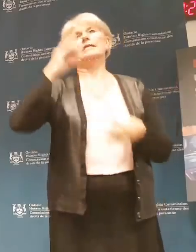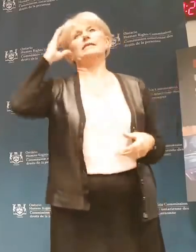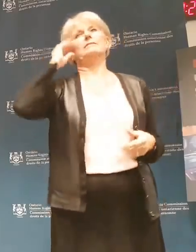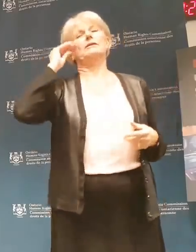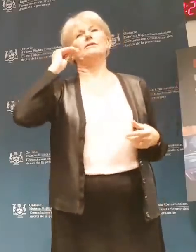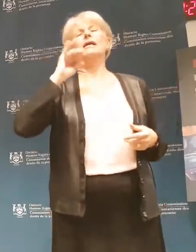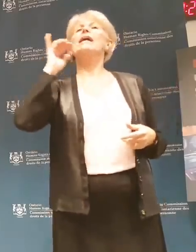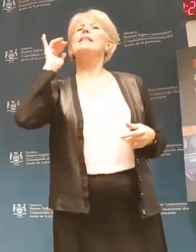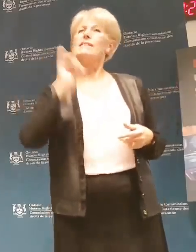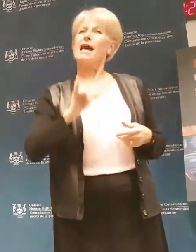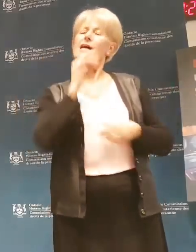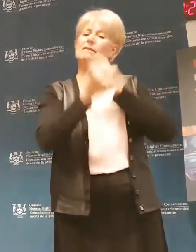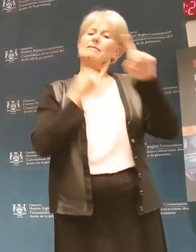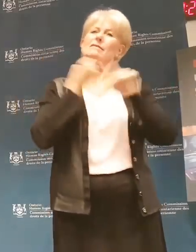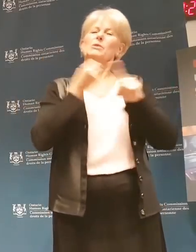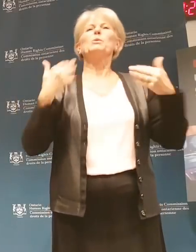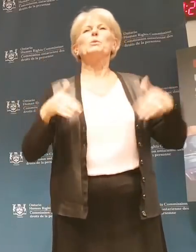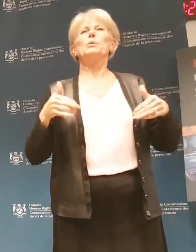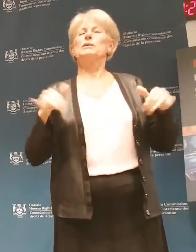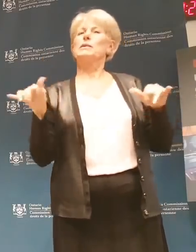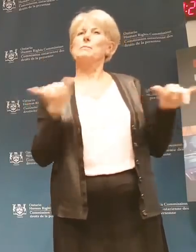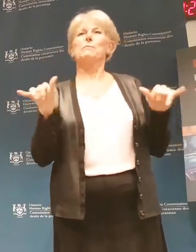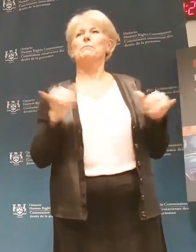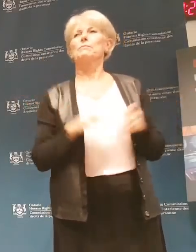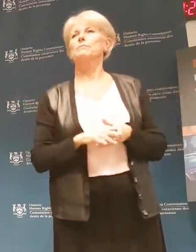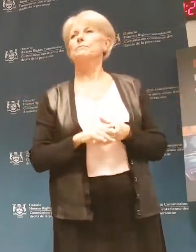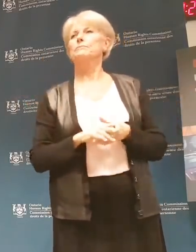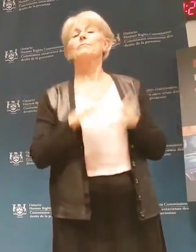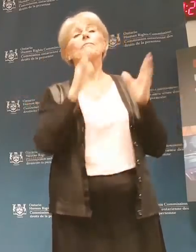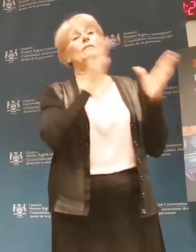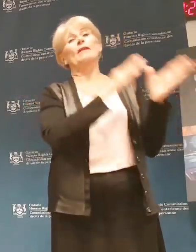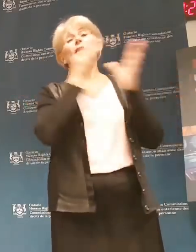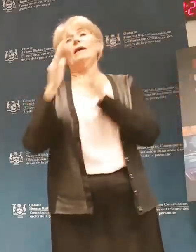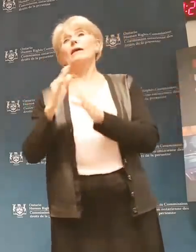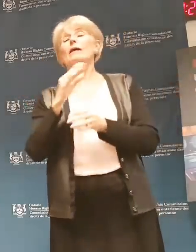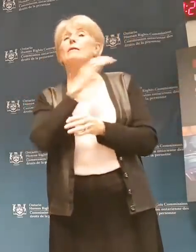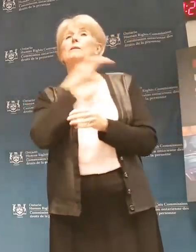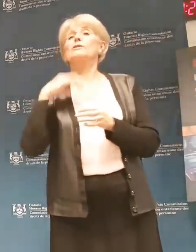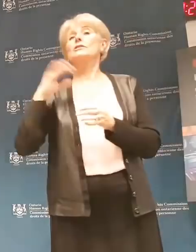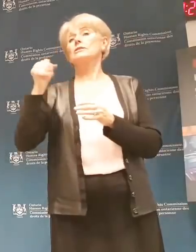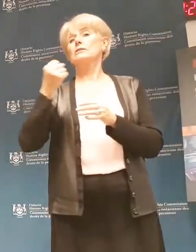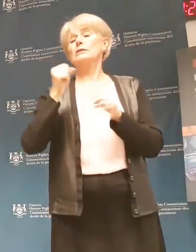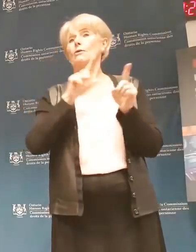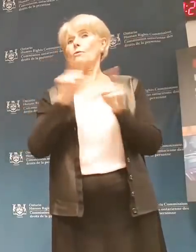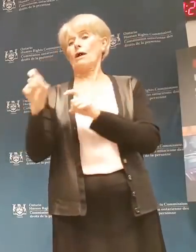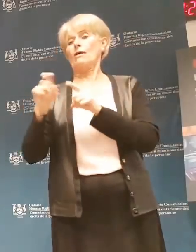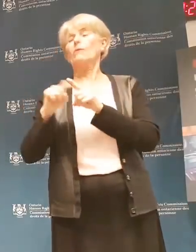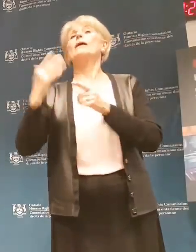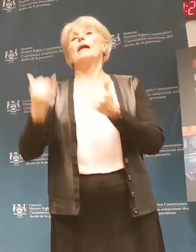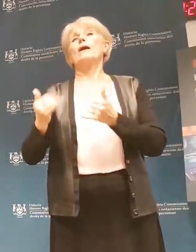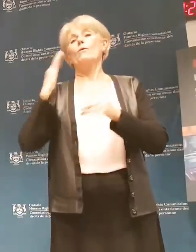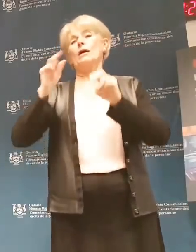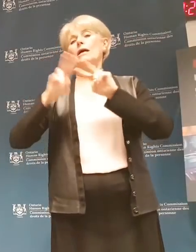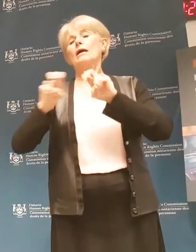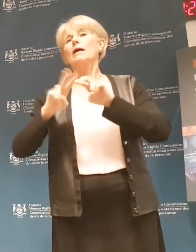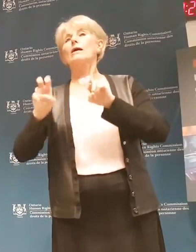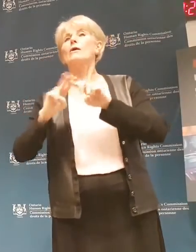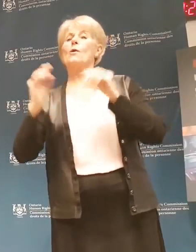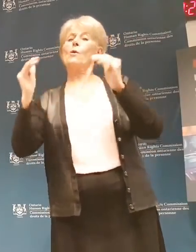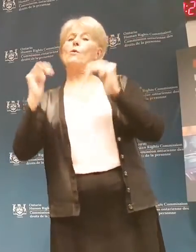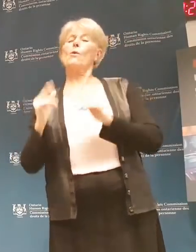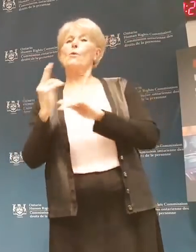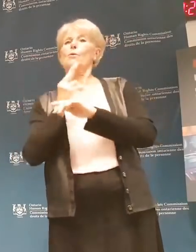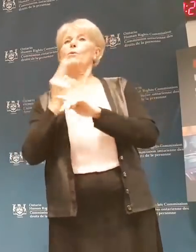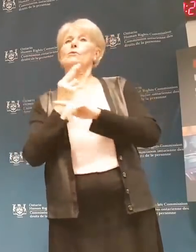It's a collective impact." The next phase of the Commission's inquiry will analyze lower-level use of